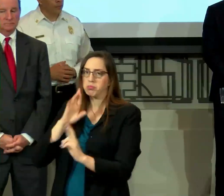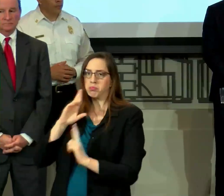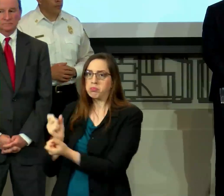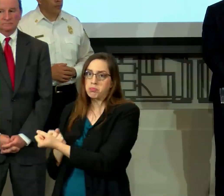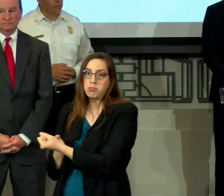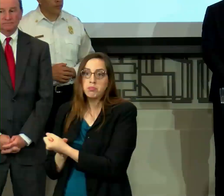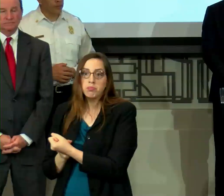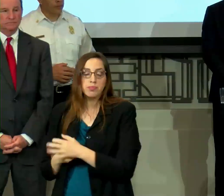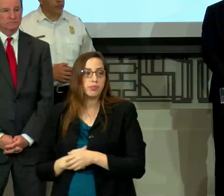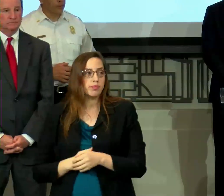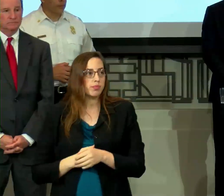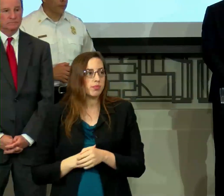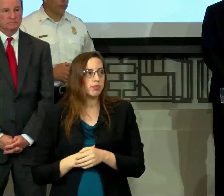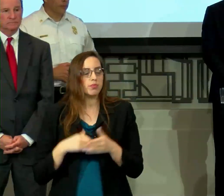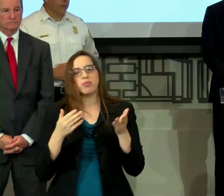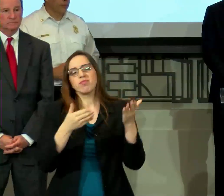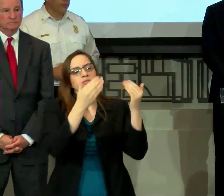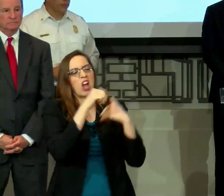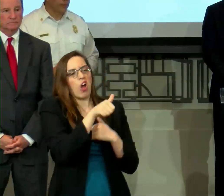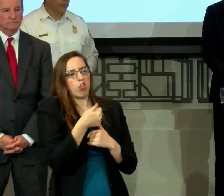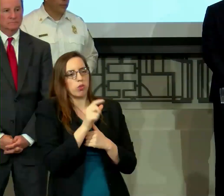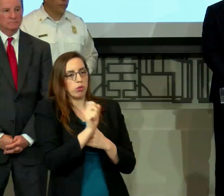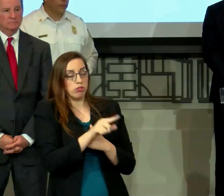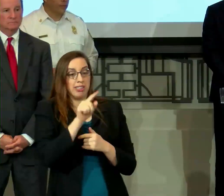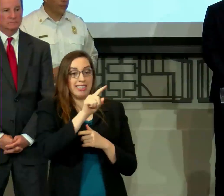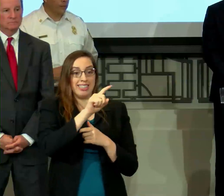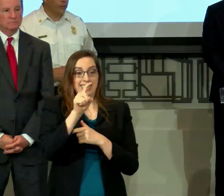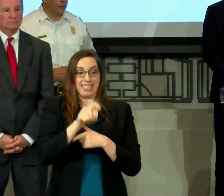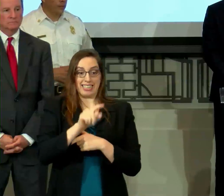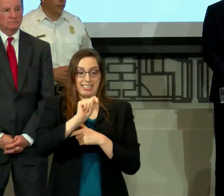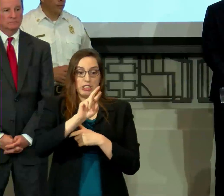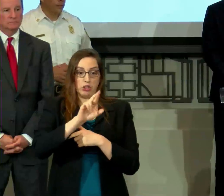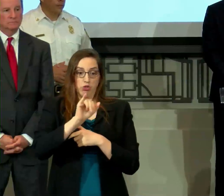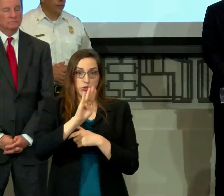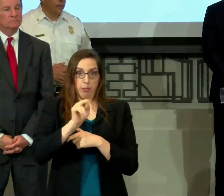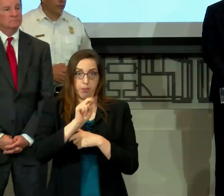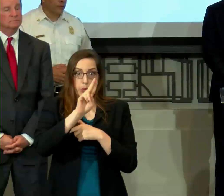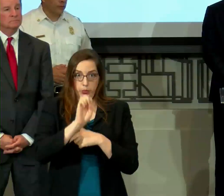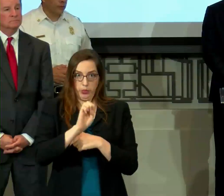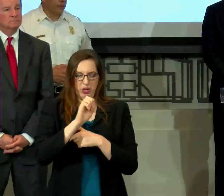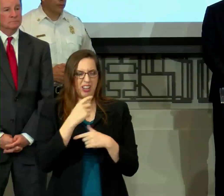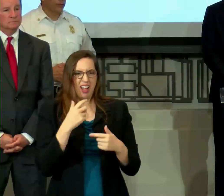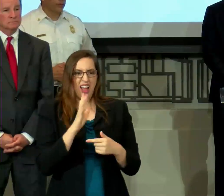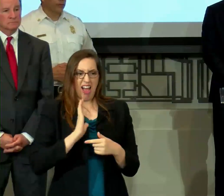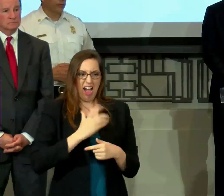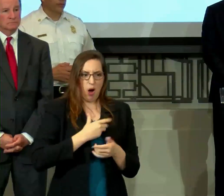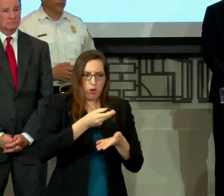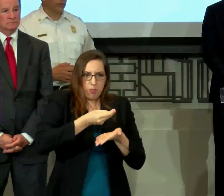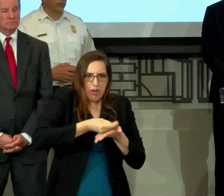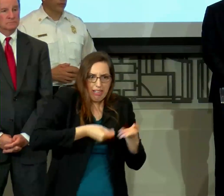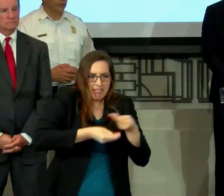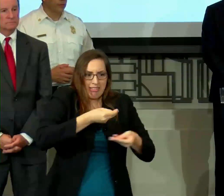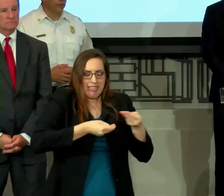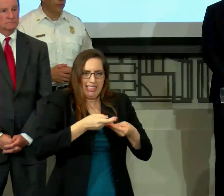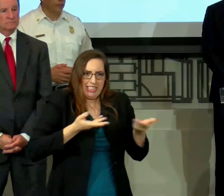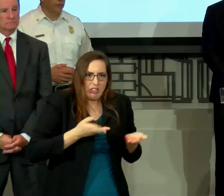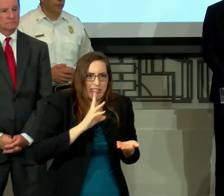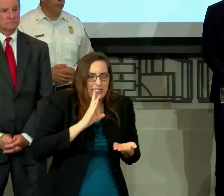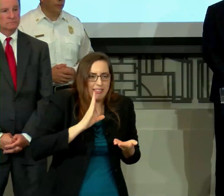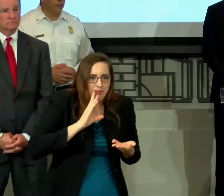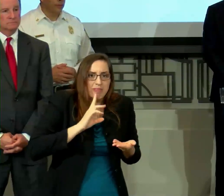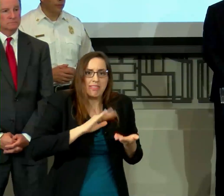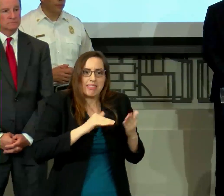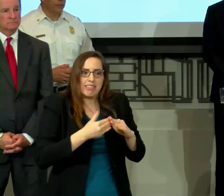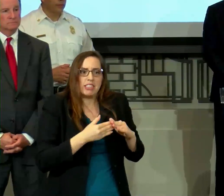whole. The Texas Tribune would like to know how big the crisis will have on the city's budget. I know you talked about it a little